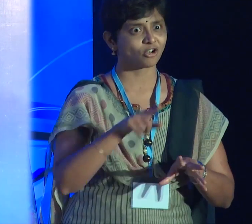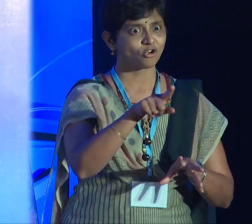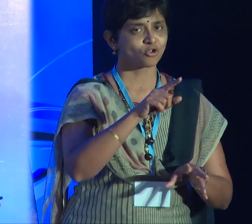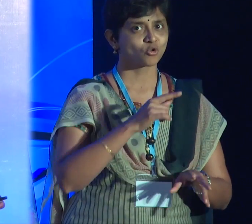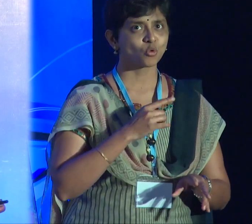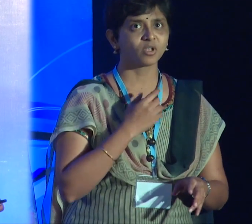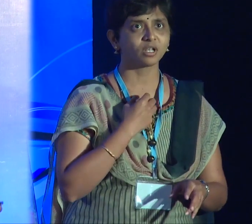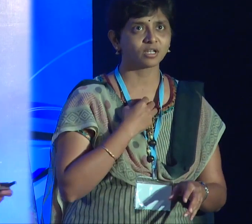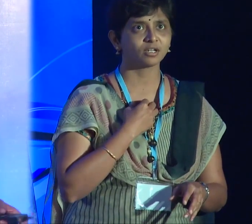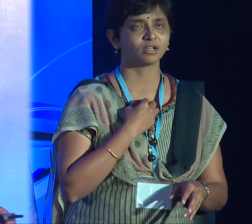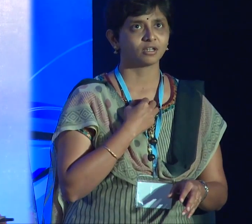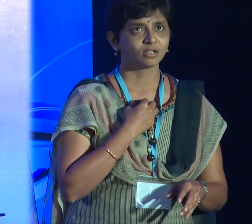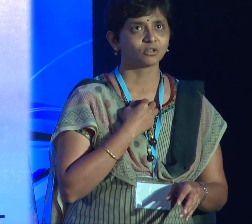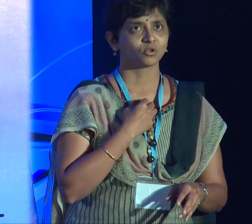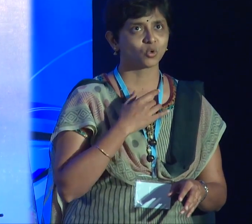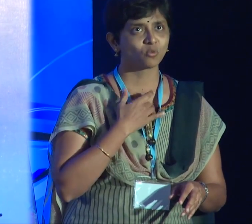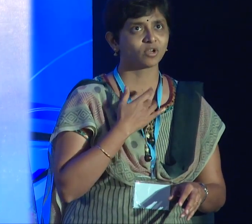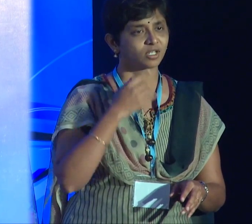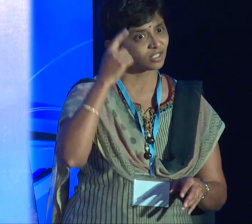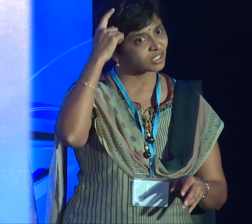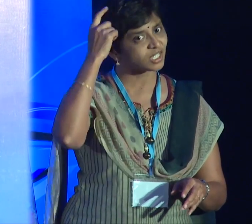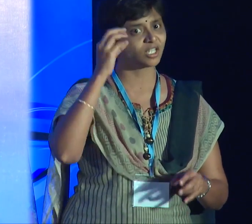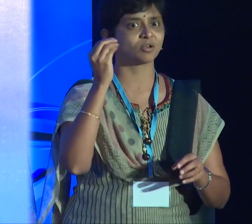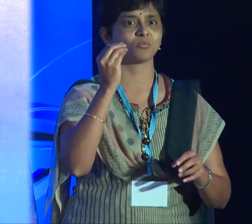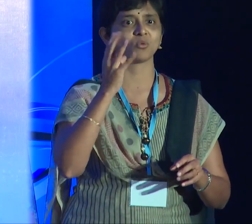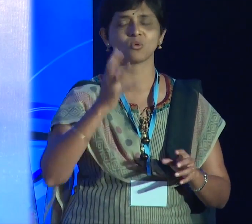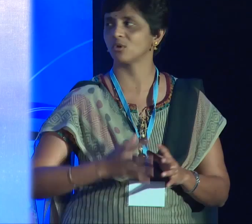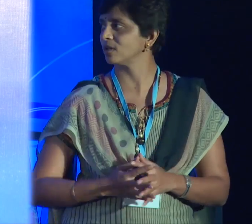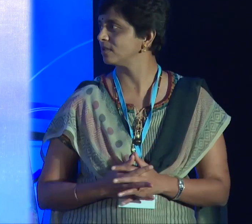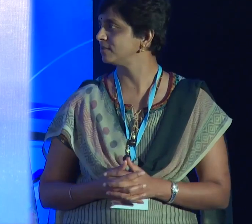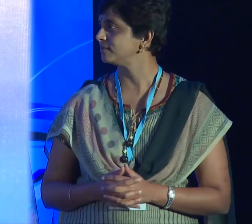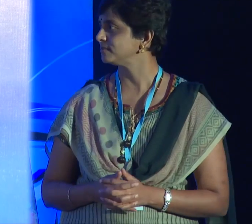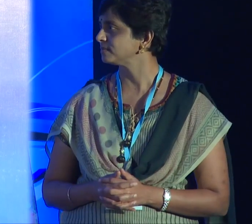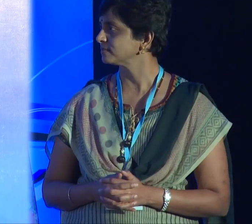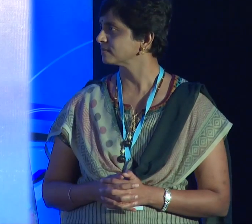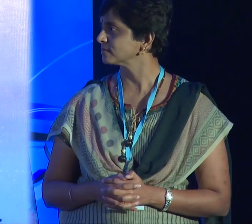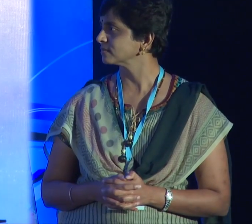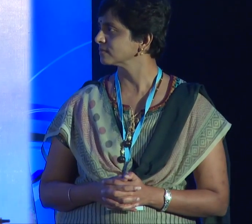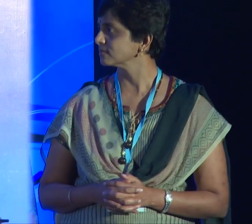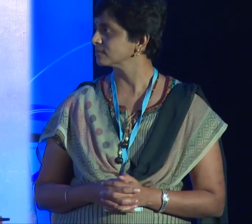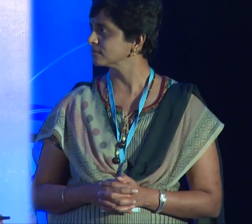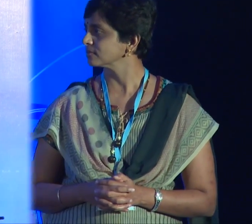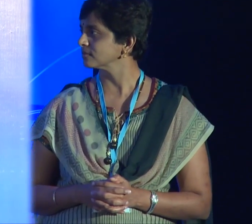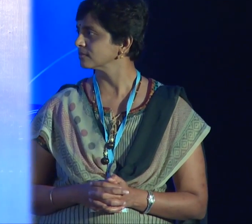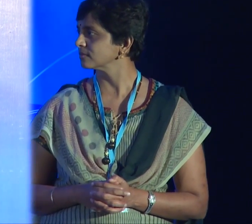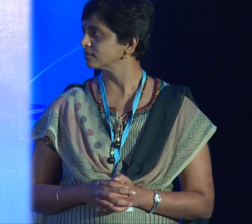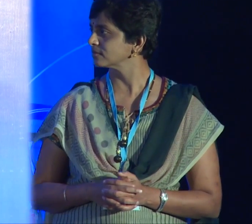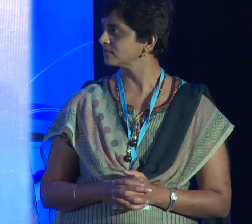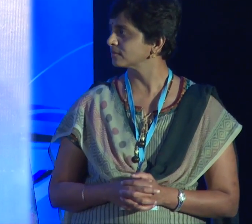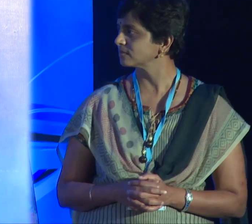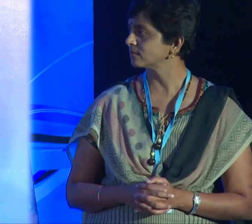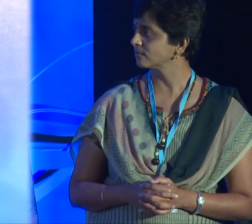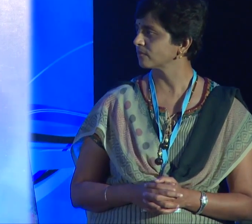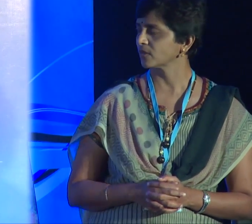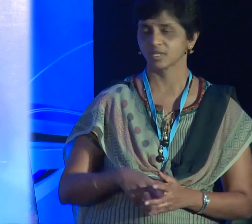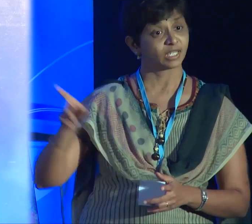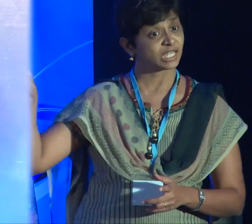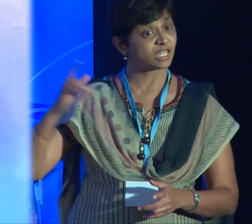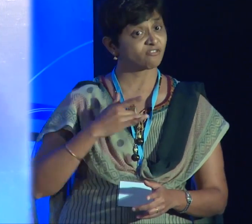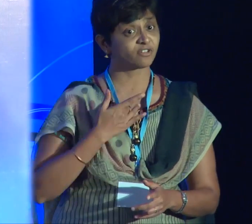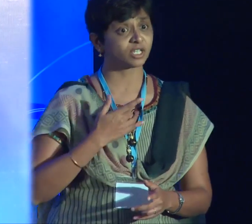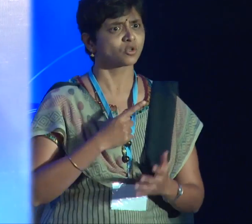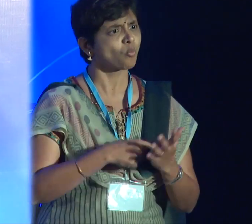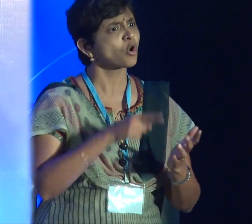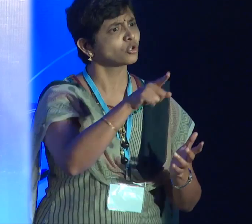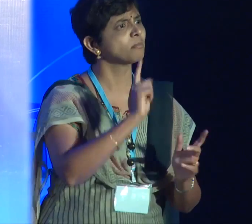And I think the epic Mahabharata, an ancient story. And I think when you're reading the Amar Chitra Katha to children, these are the conversations parents have to have with their children.